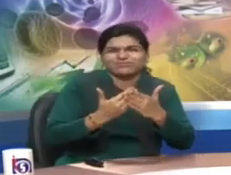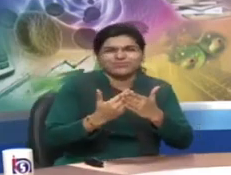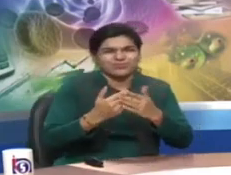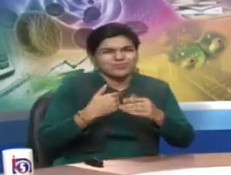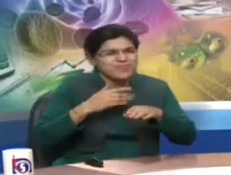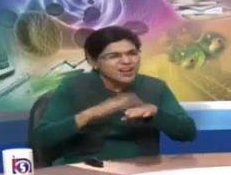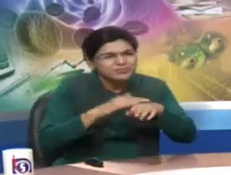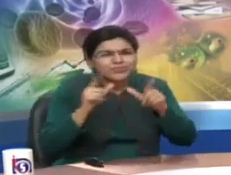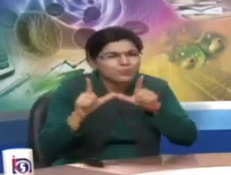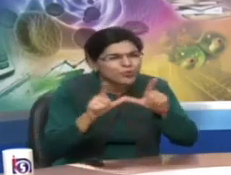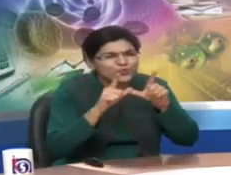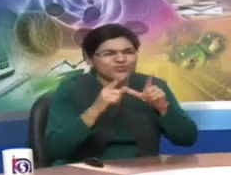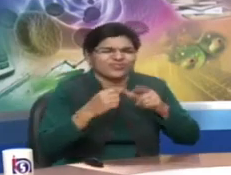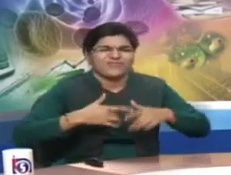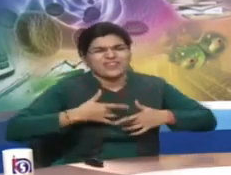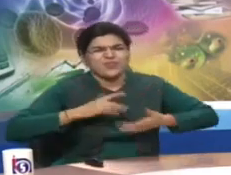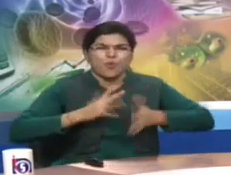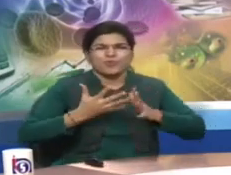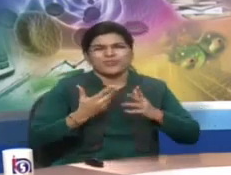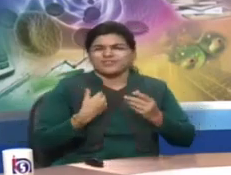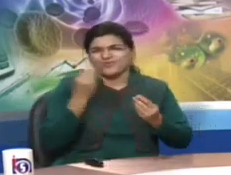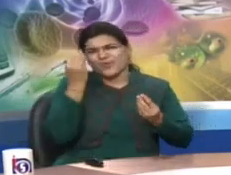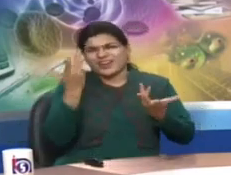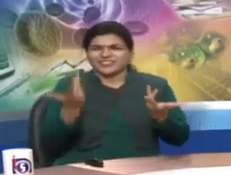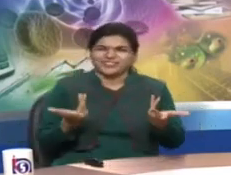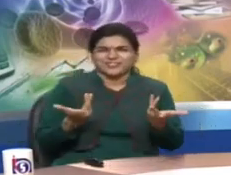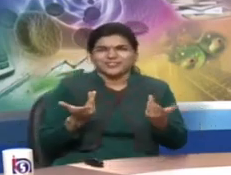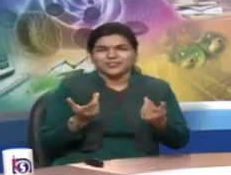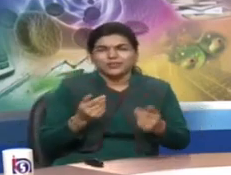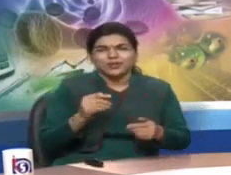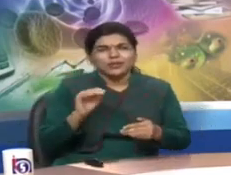She said, by living and experiencing.